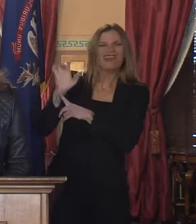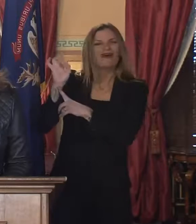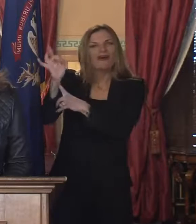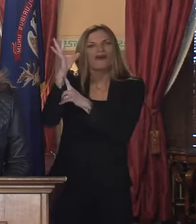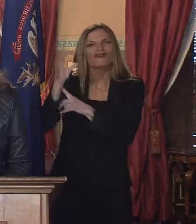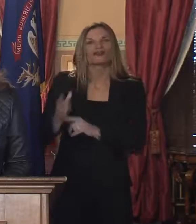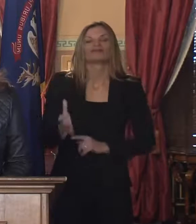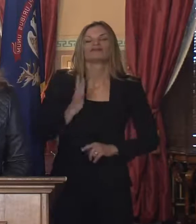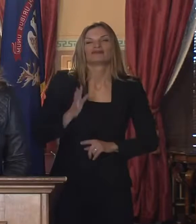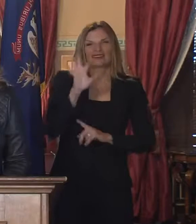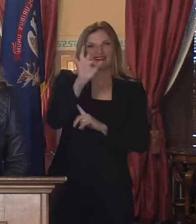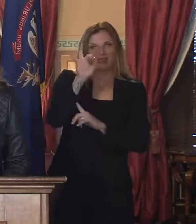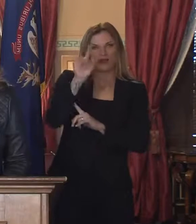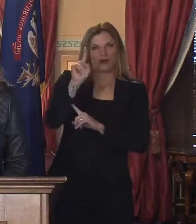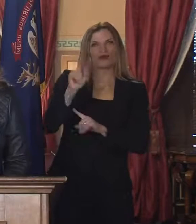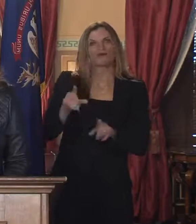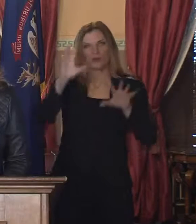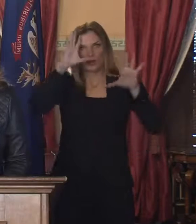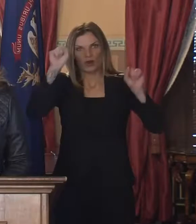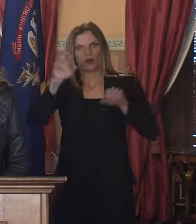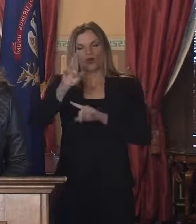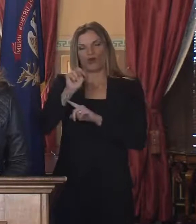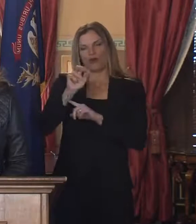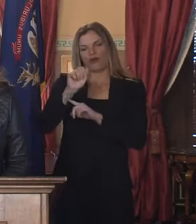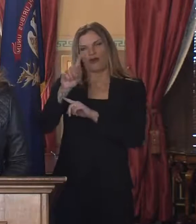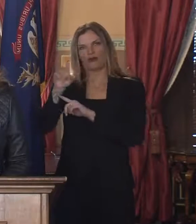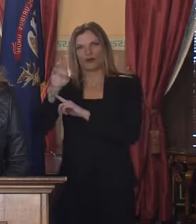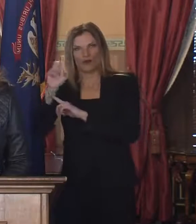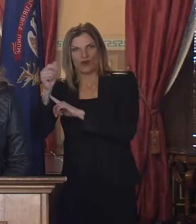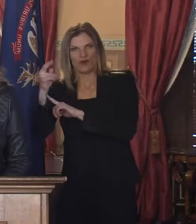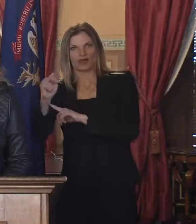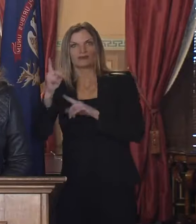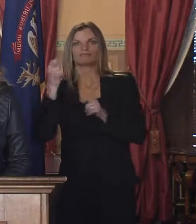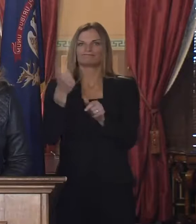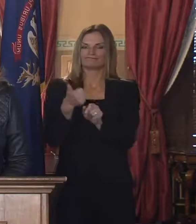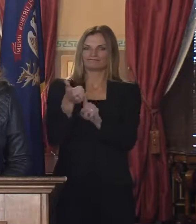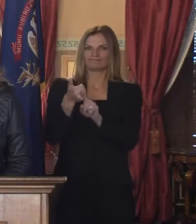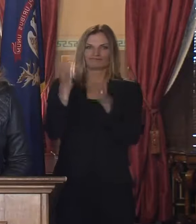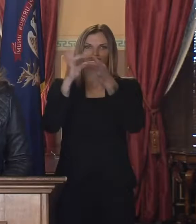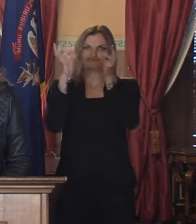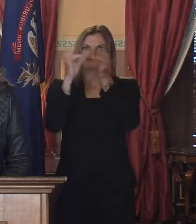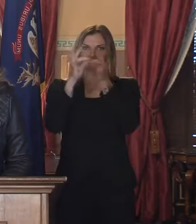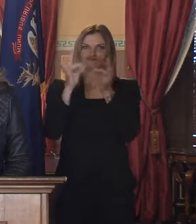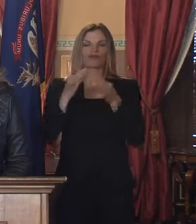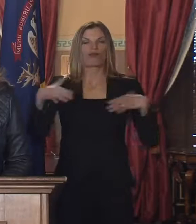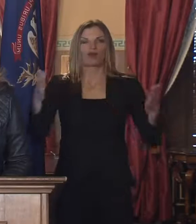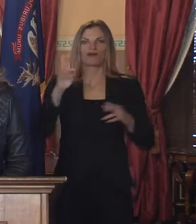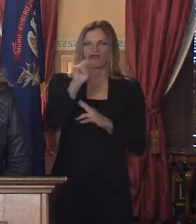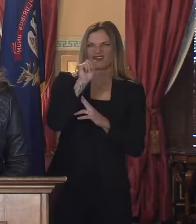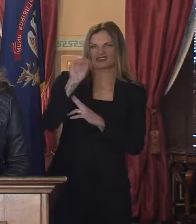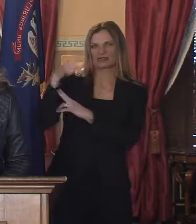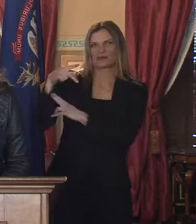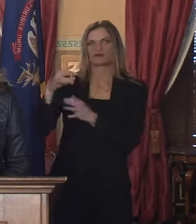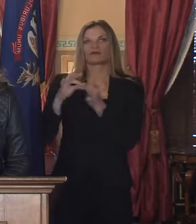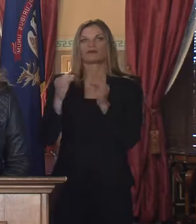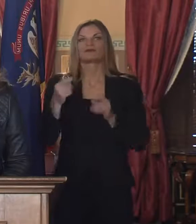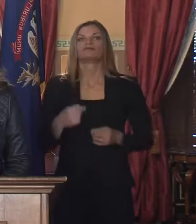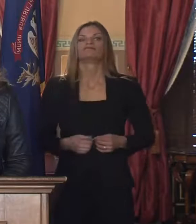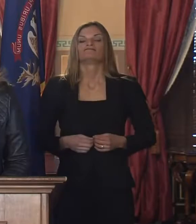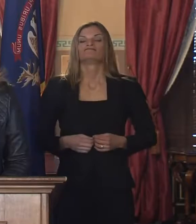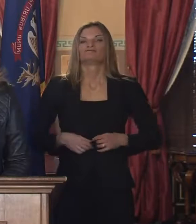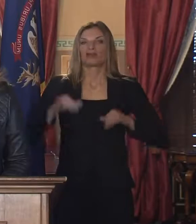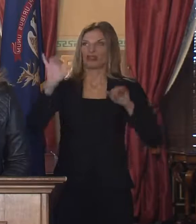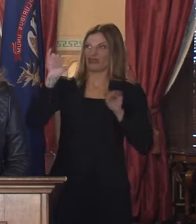1981, President Ronald Reagan spoke to the NAACP's annual convention, and his comments stand in